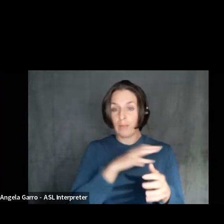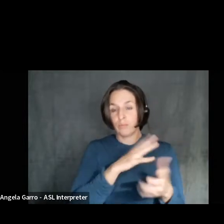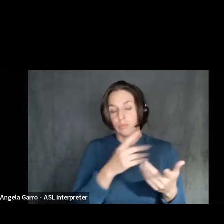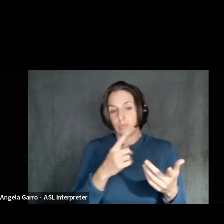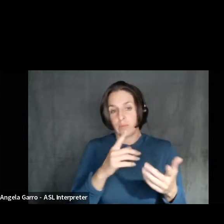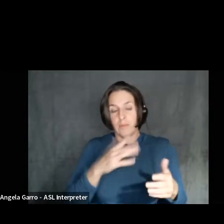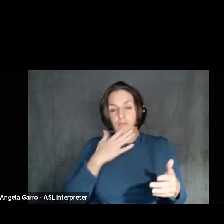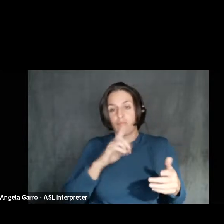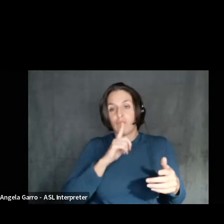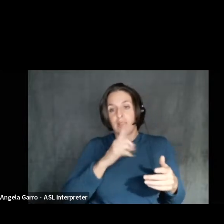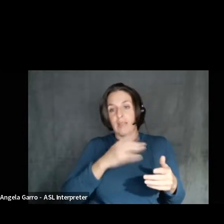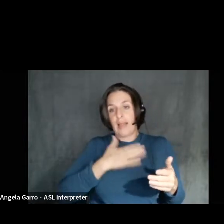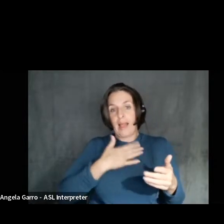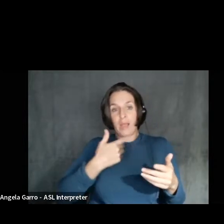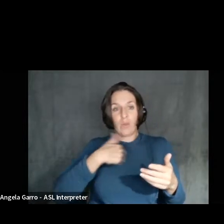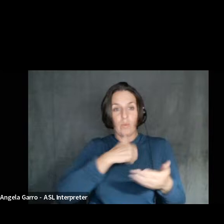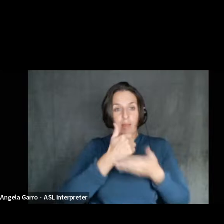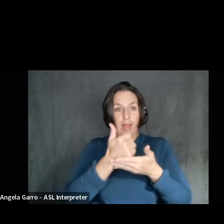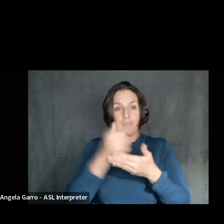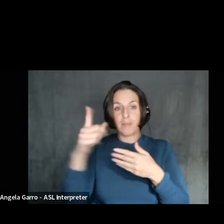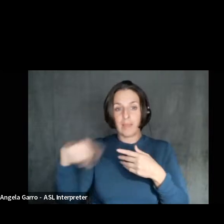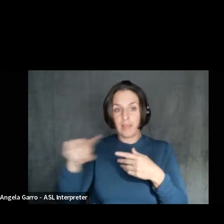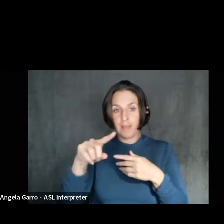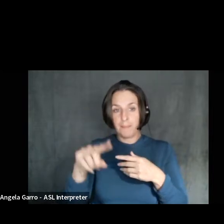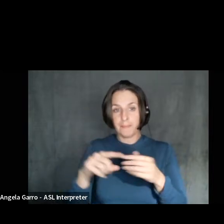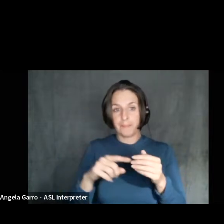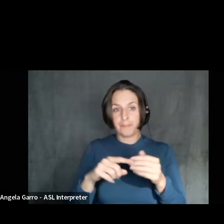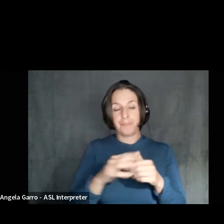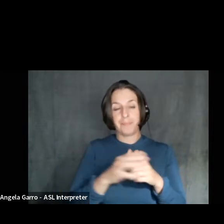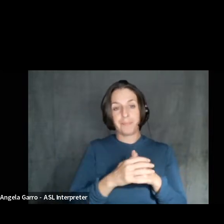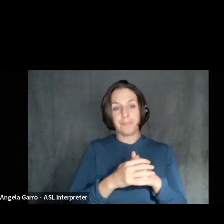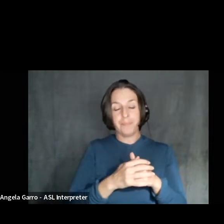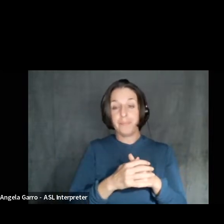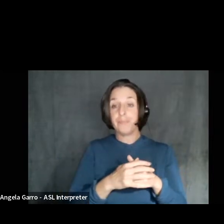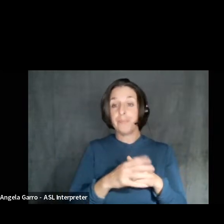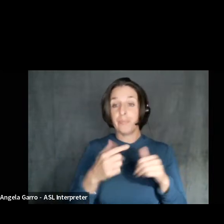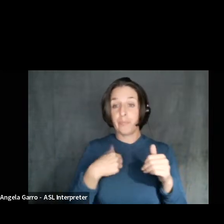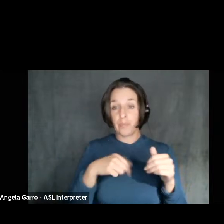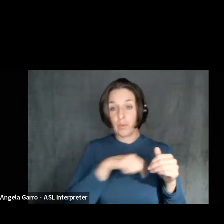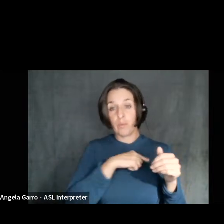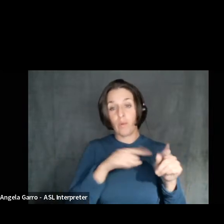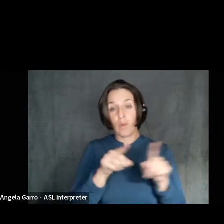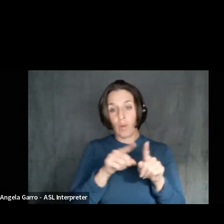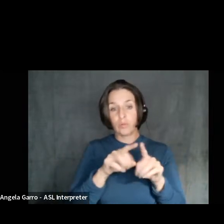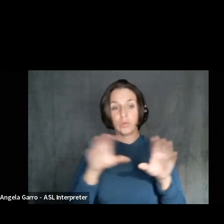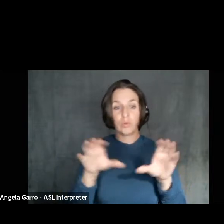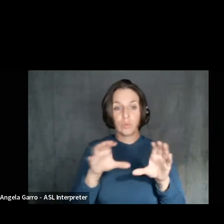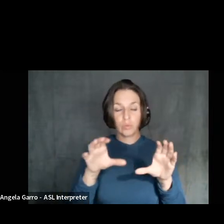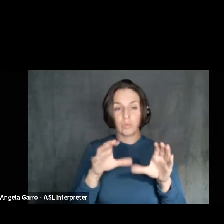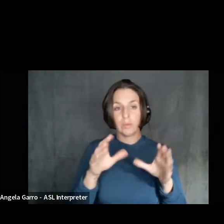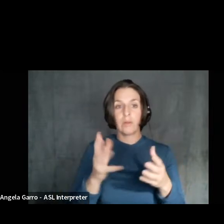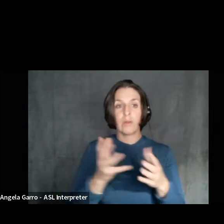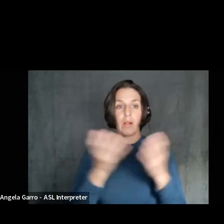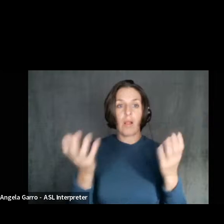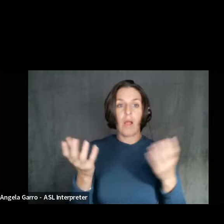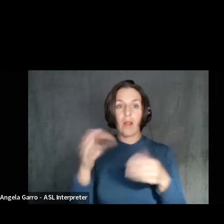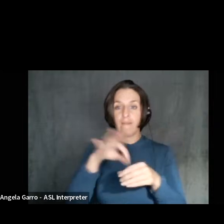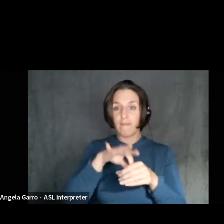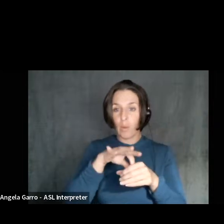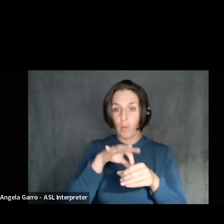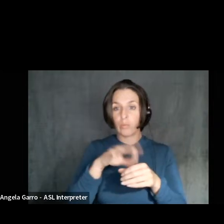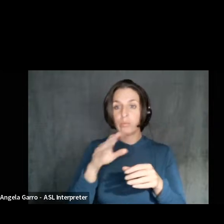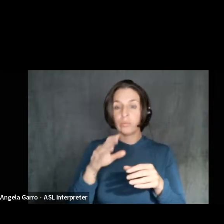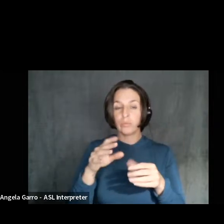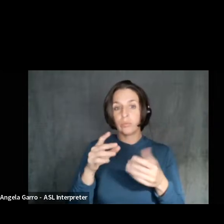that we're helping them with that. Excuse me. We've also been doing a lot of voter engagement throughout the school